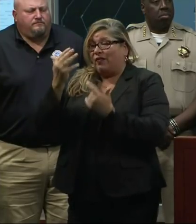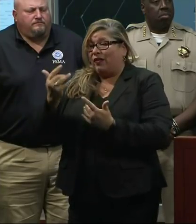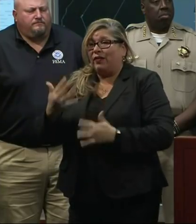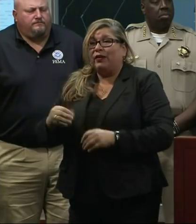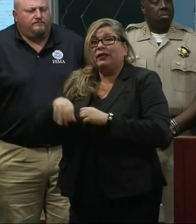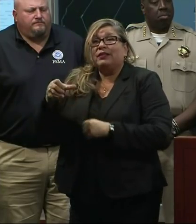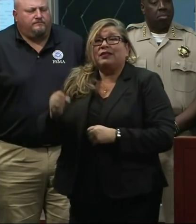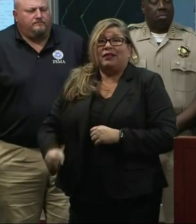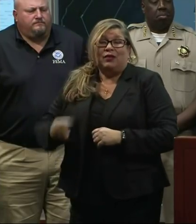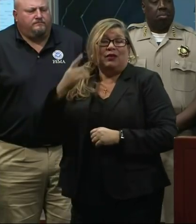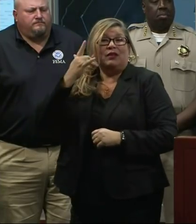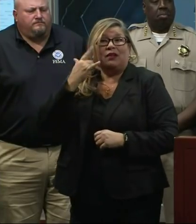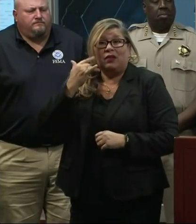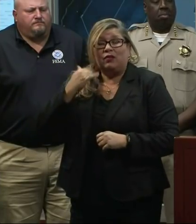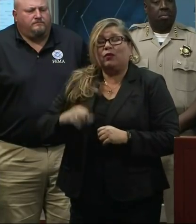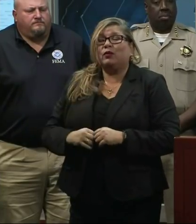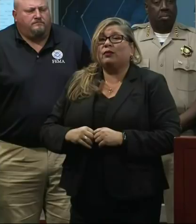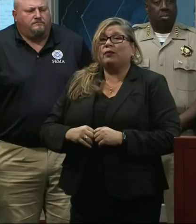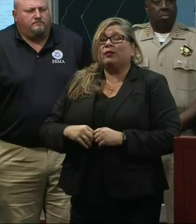in Southern California,